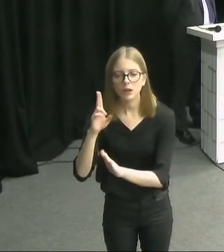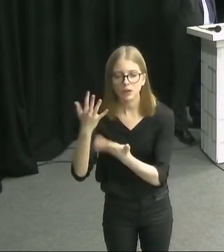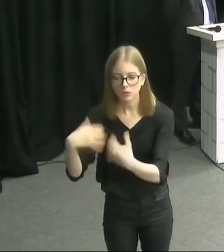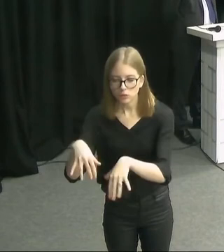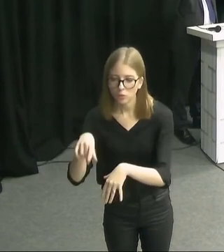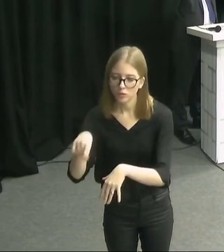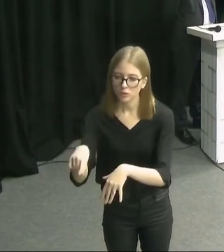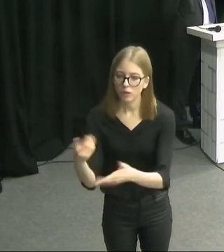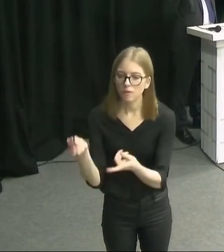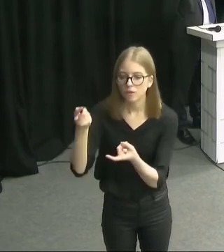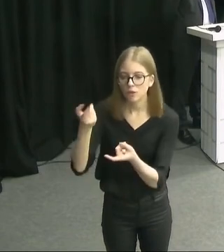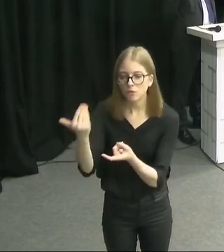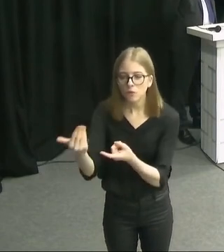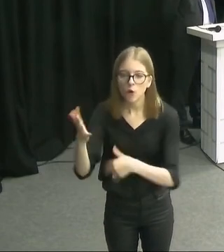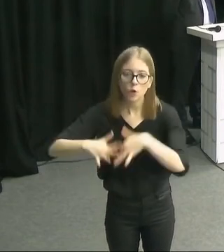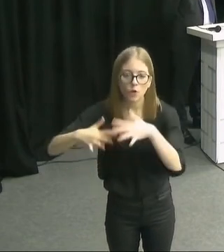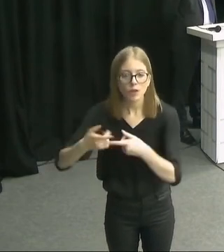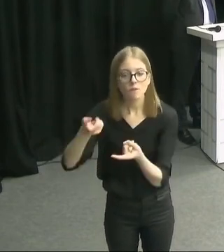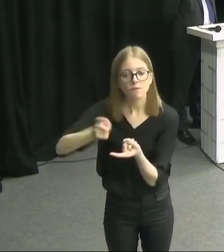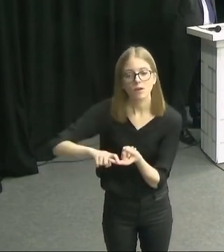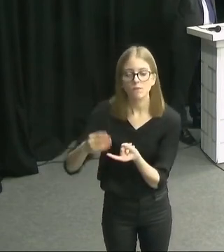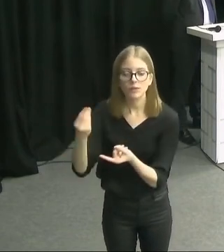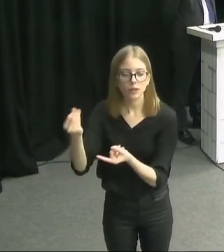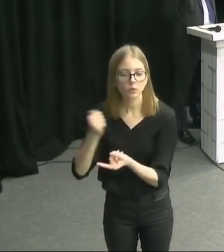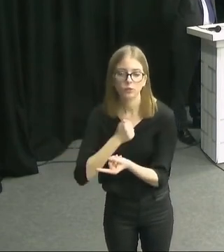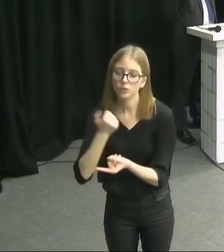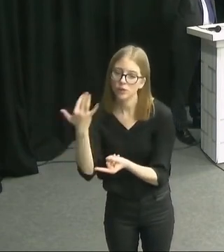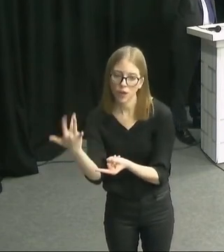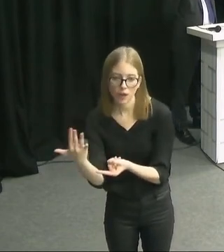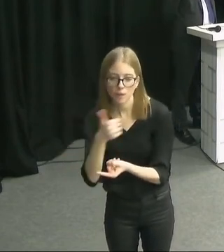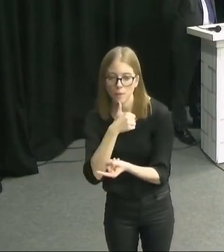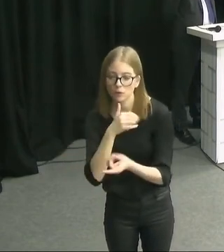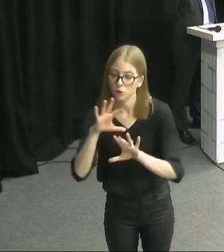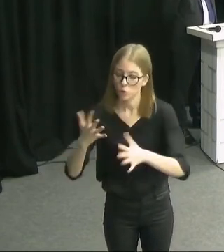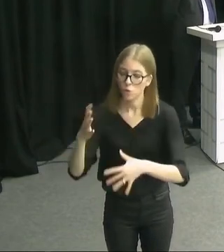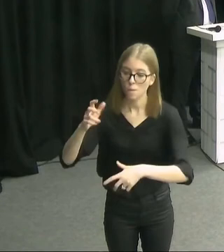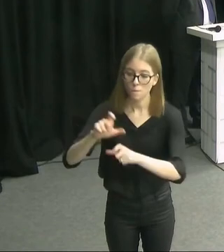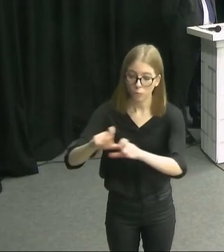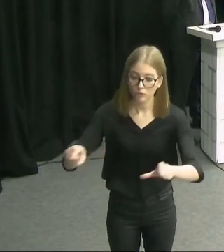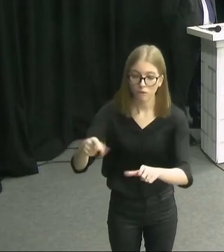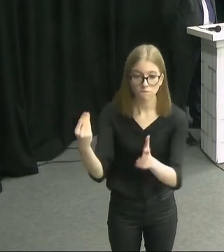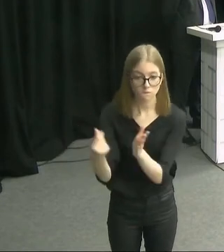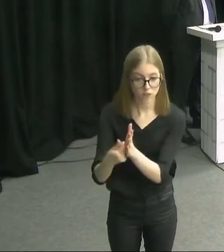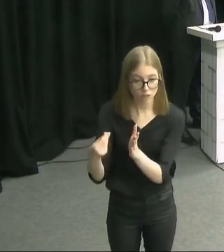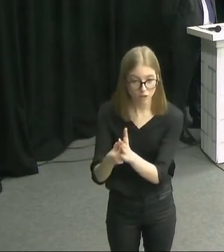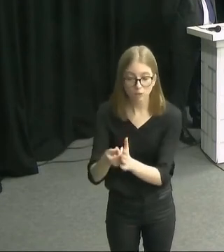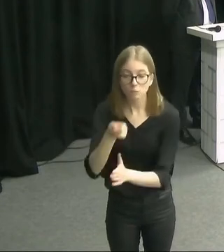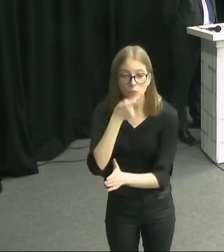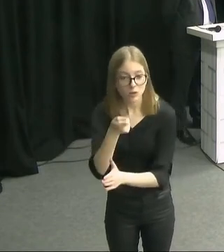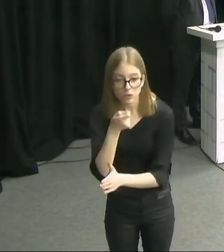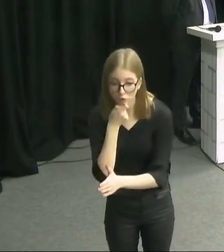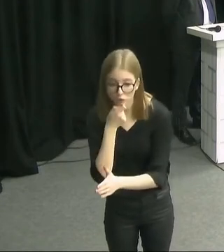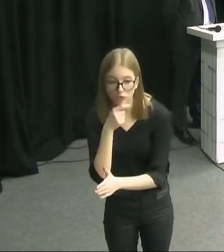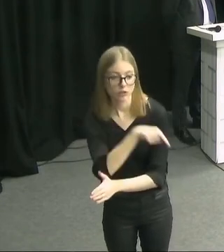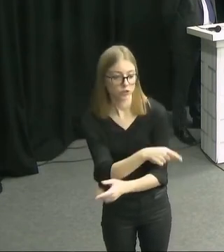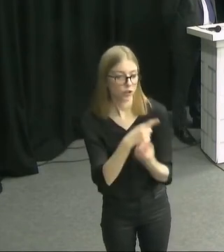at school, because quite often students who leave the school make the decisions